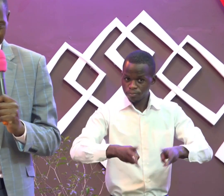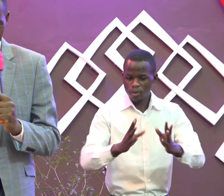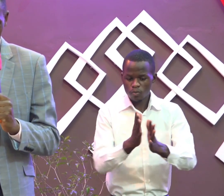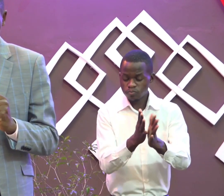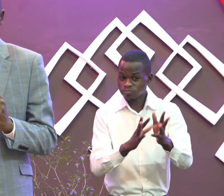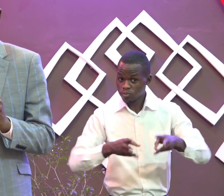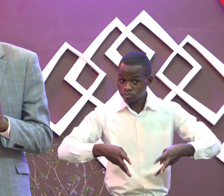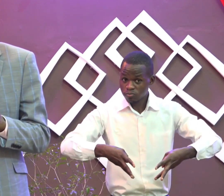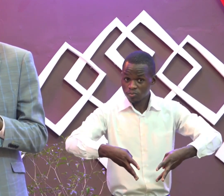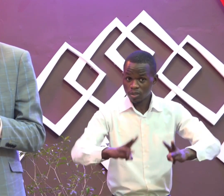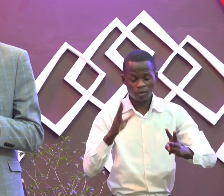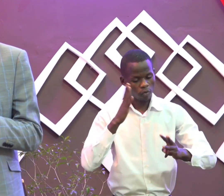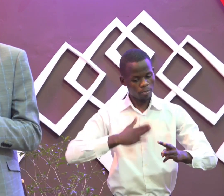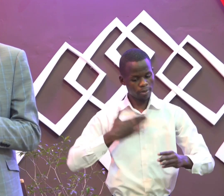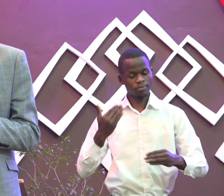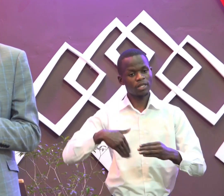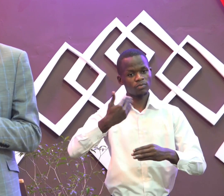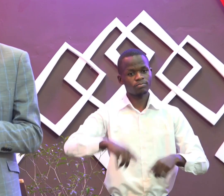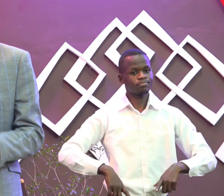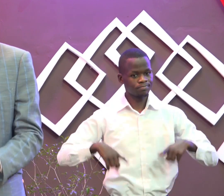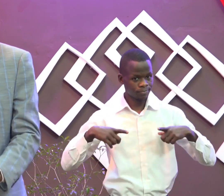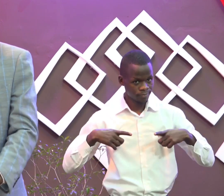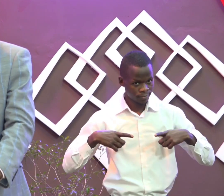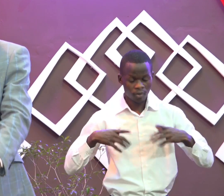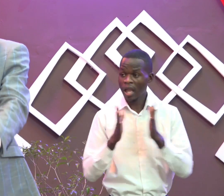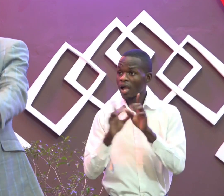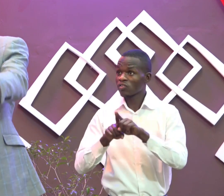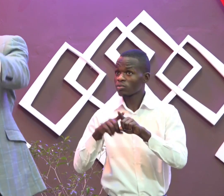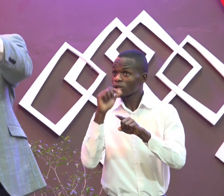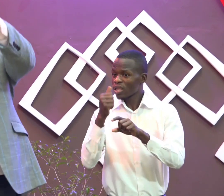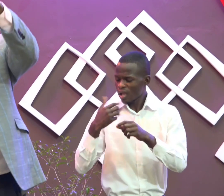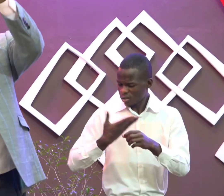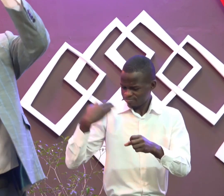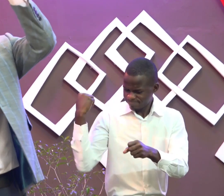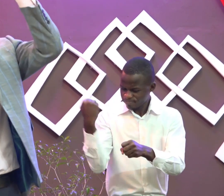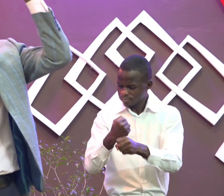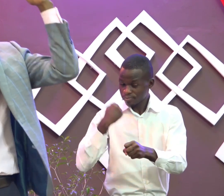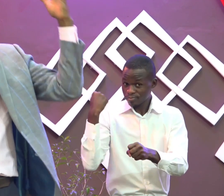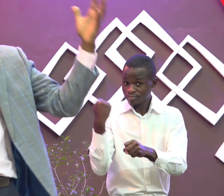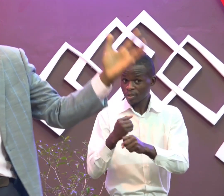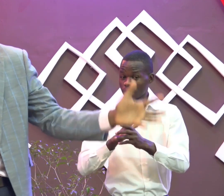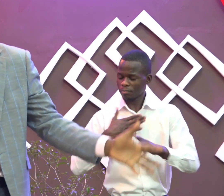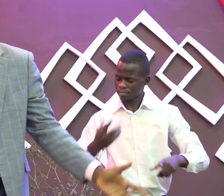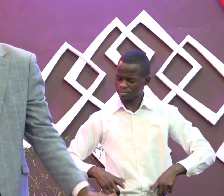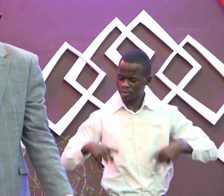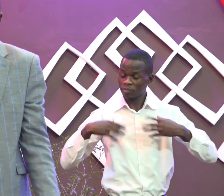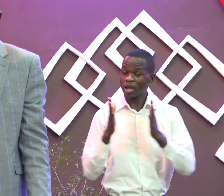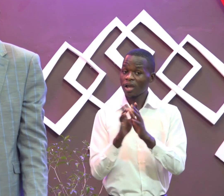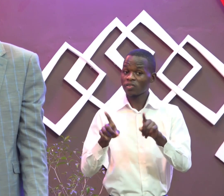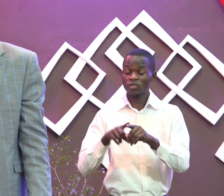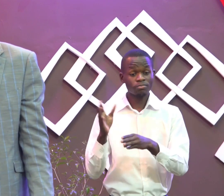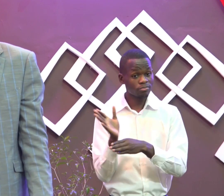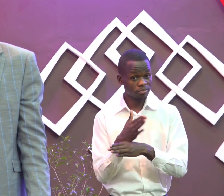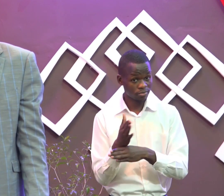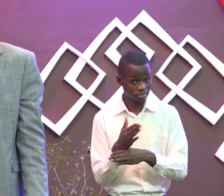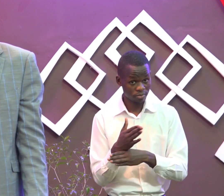obutagwawo. He makes my way for eternal life. Aina kyakola mbulamu bwa mukuwereza kwange. There is something that he